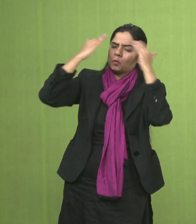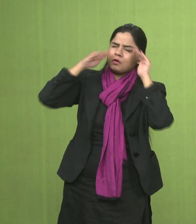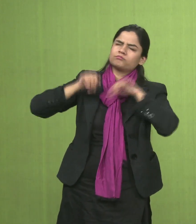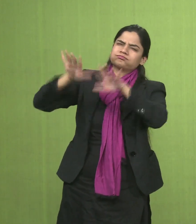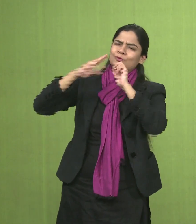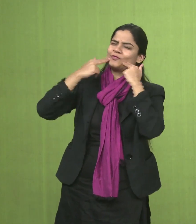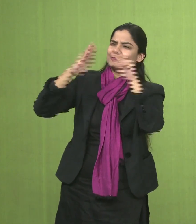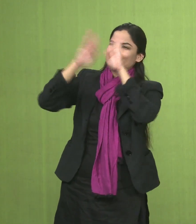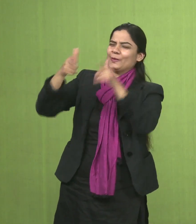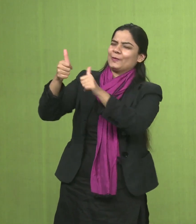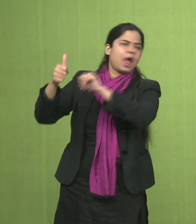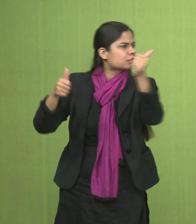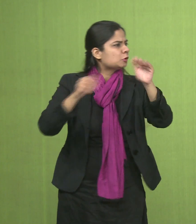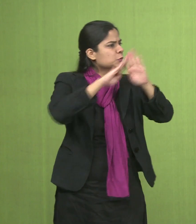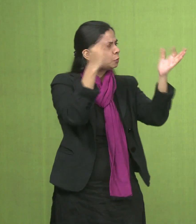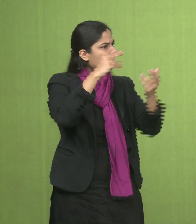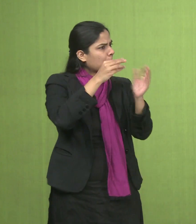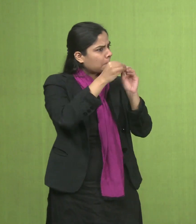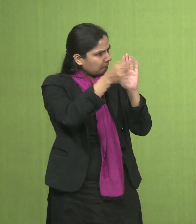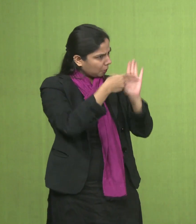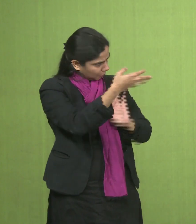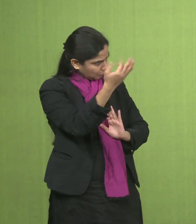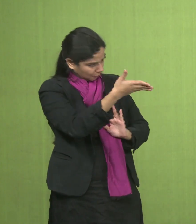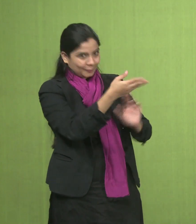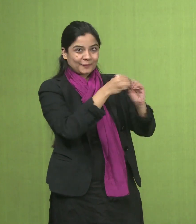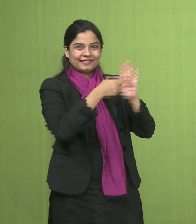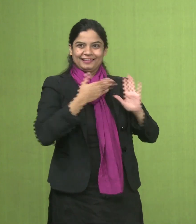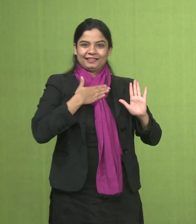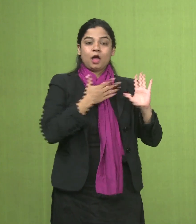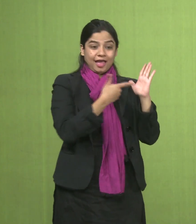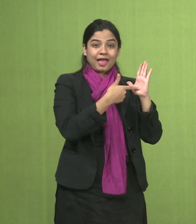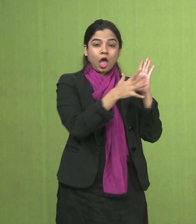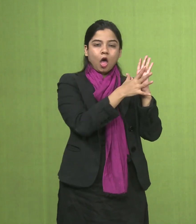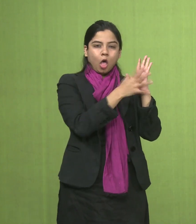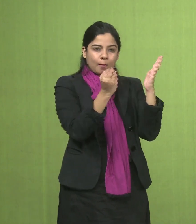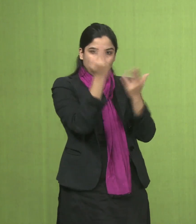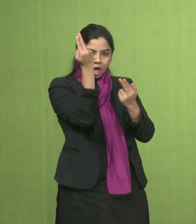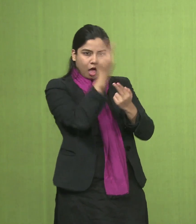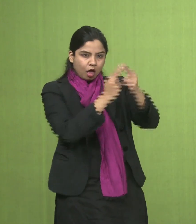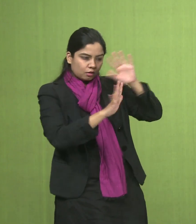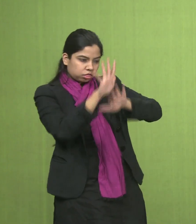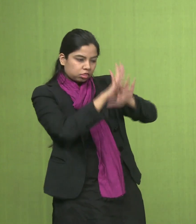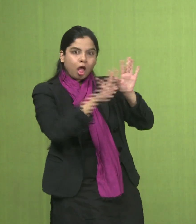very small amount. Or you will find branded items also,